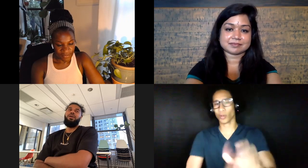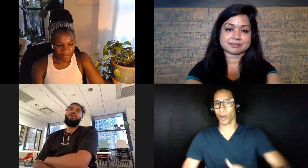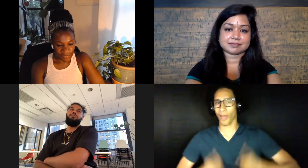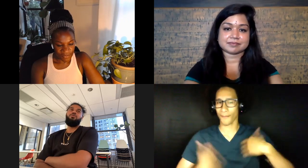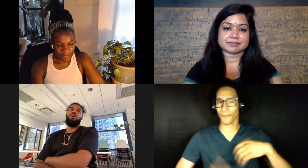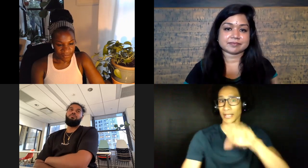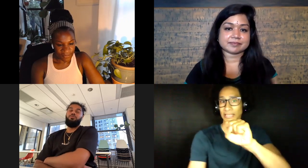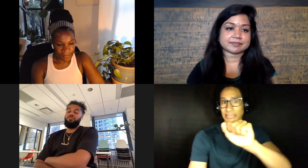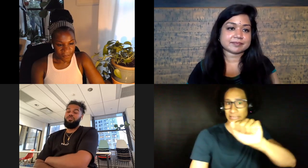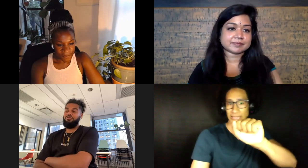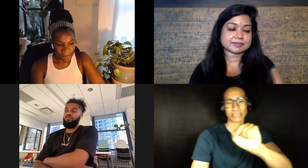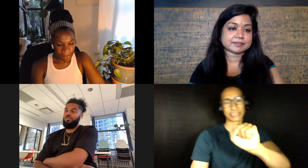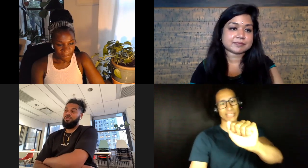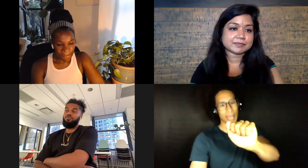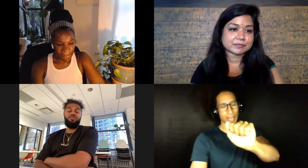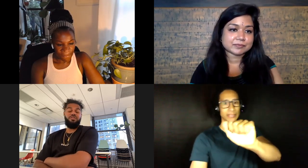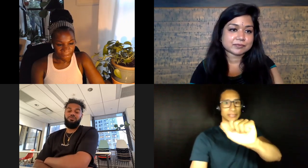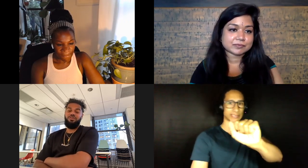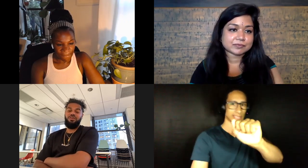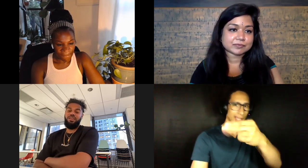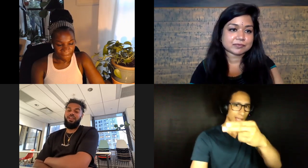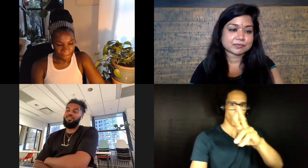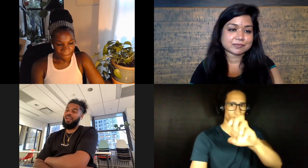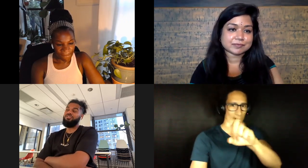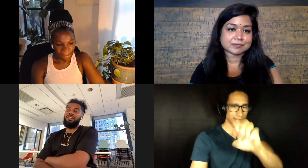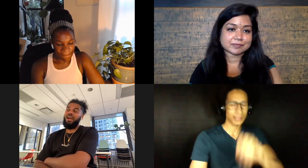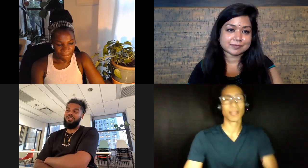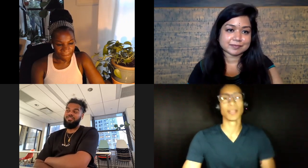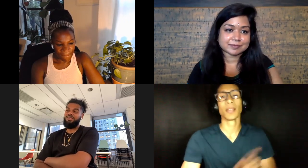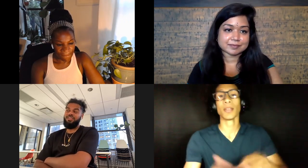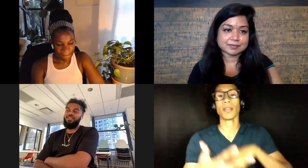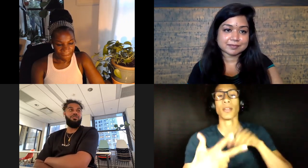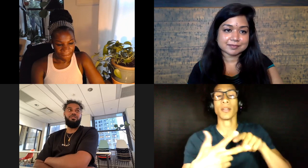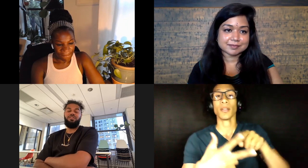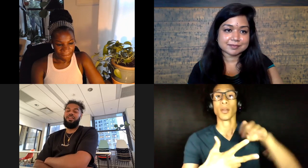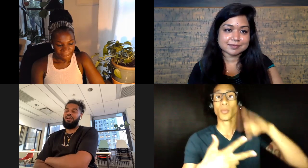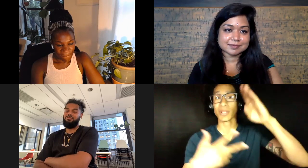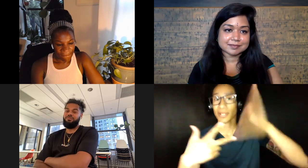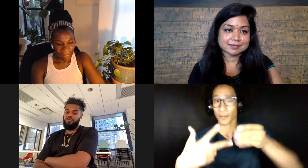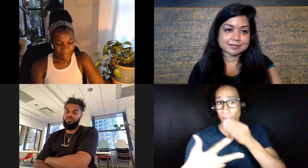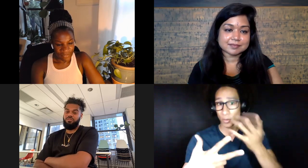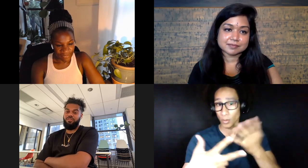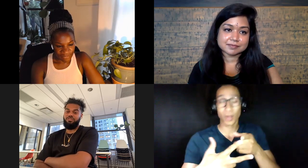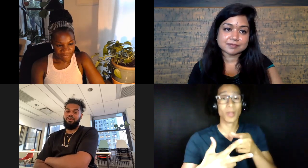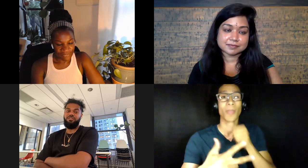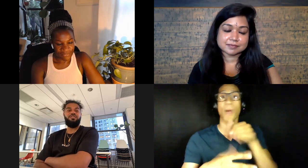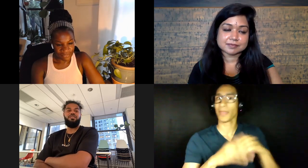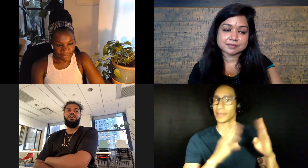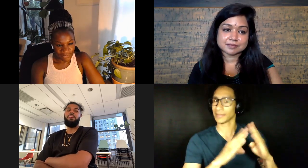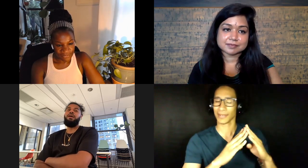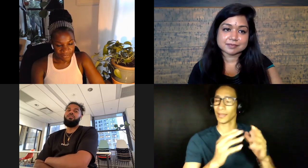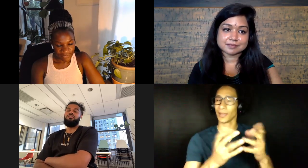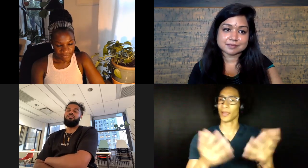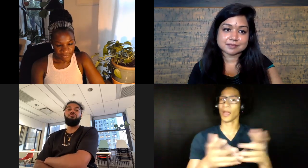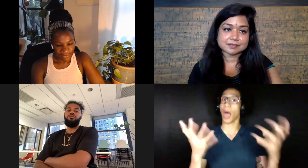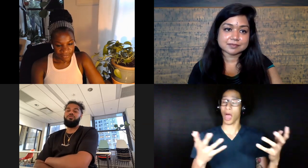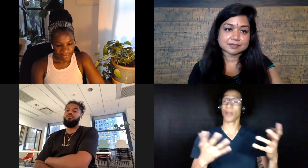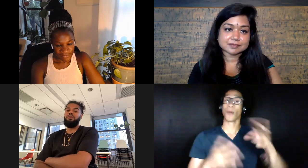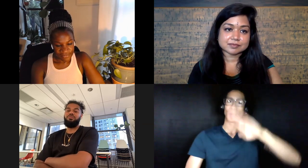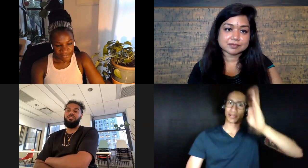why, Kites, my last project, came out in 2017, and it's been 4 years since then because,